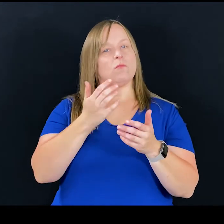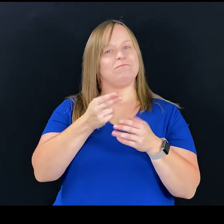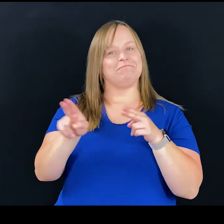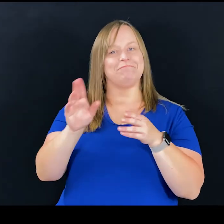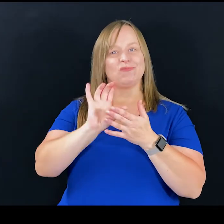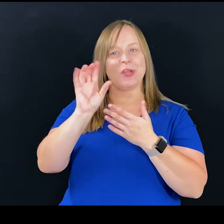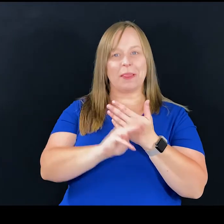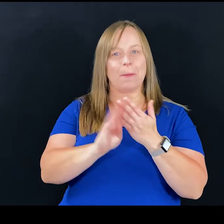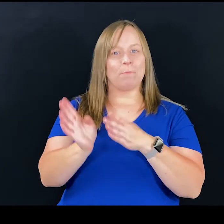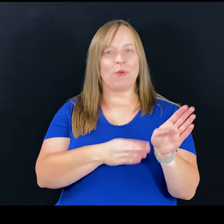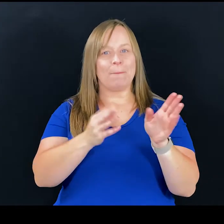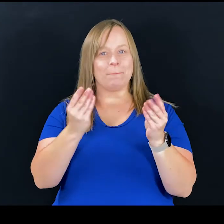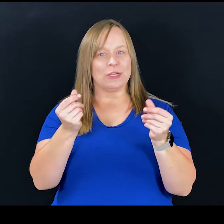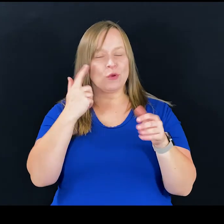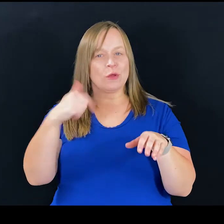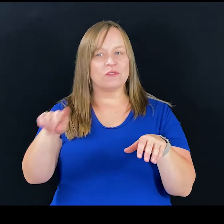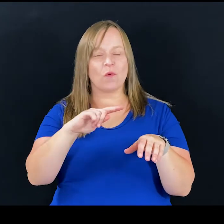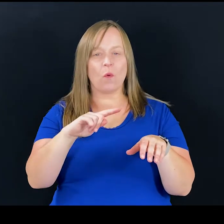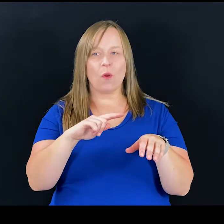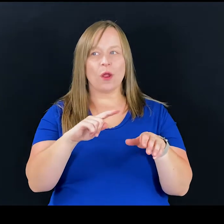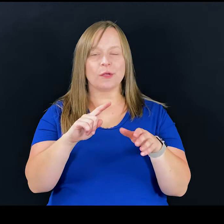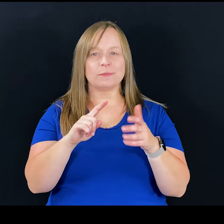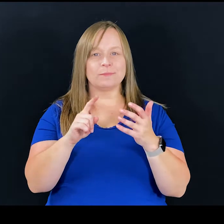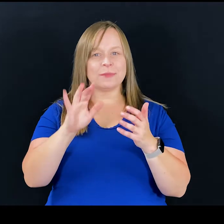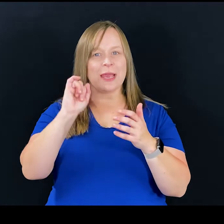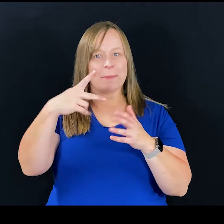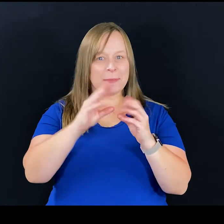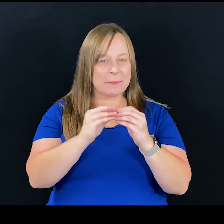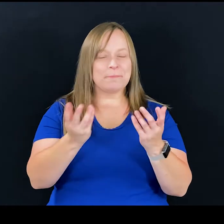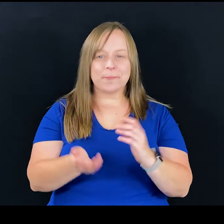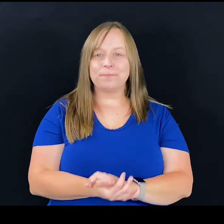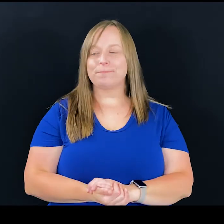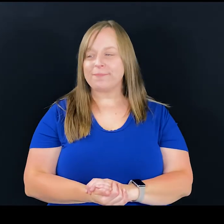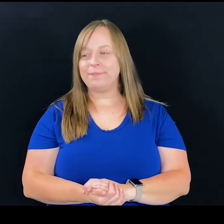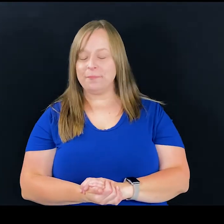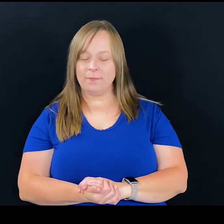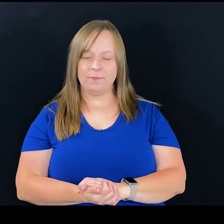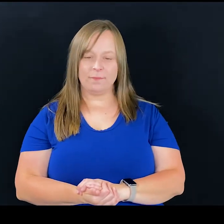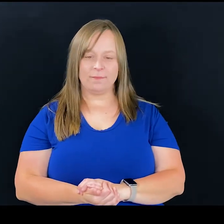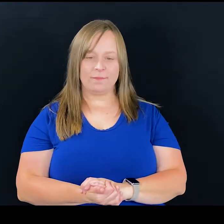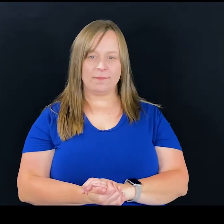our own little mini curriculum of prep materials for the IEP meeting.